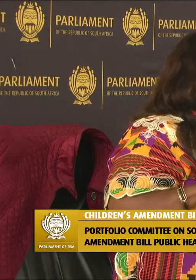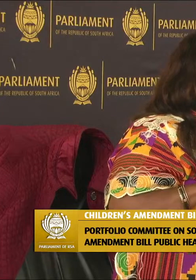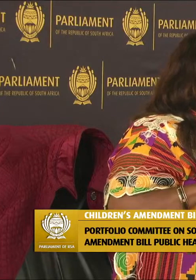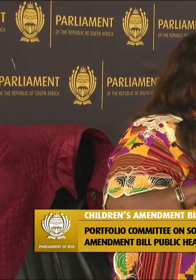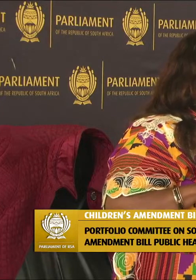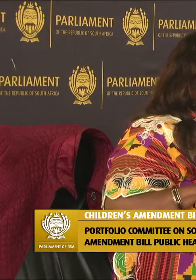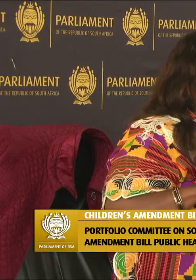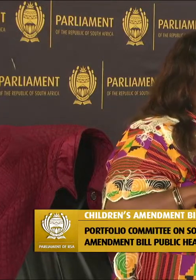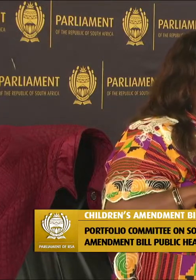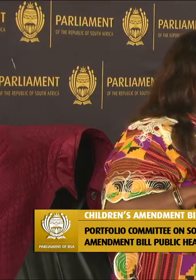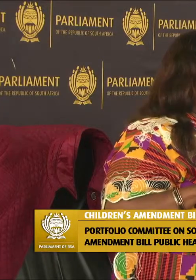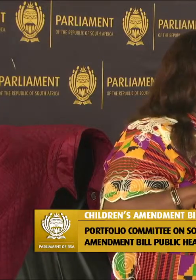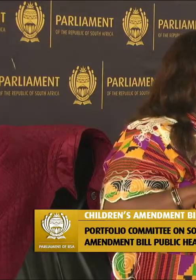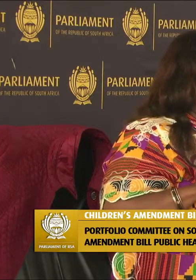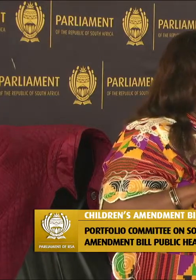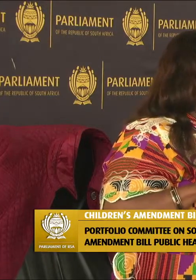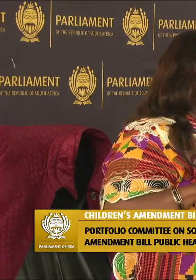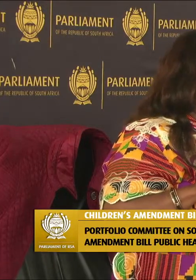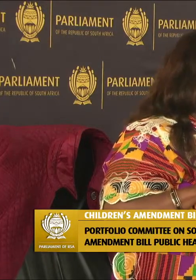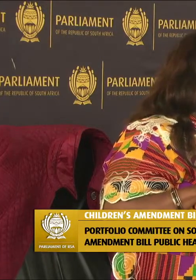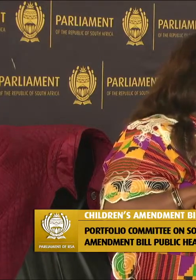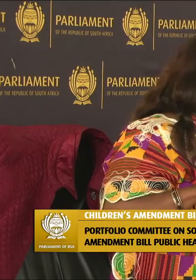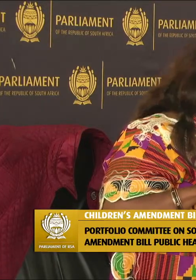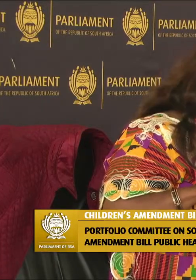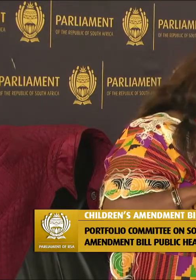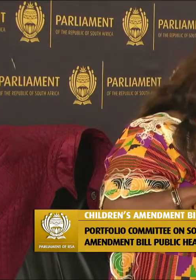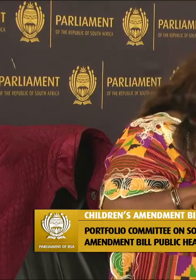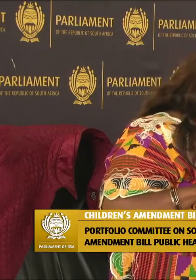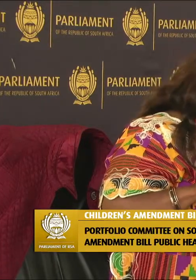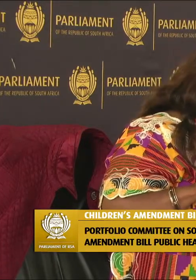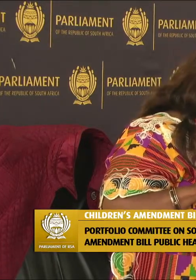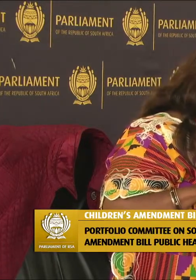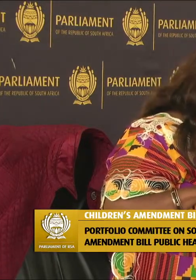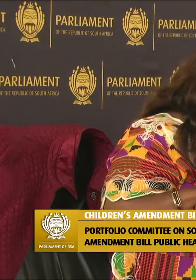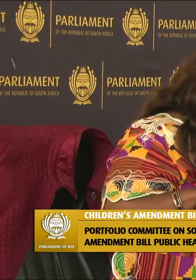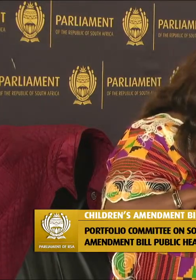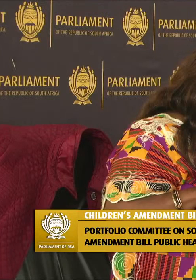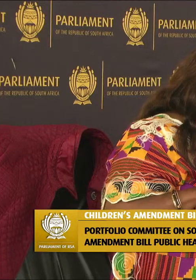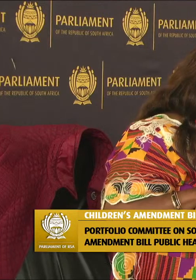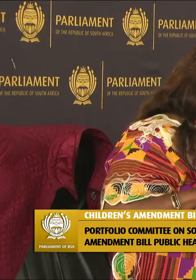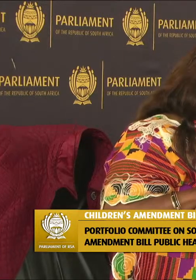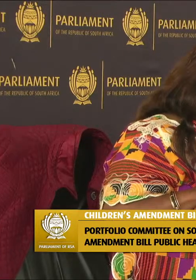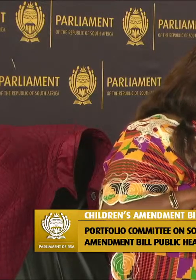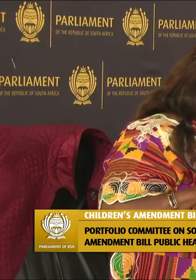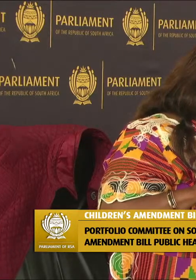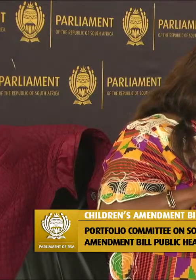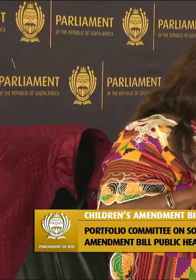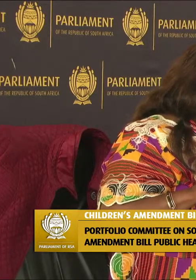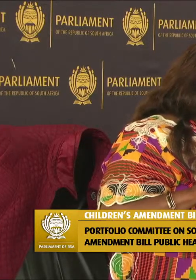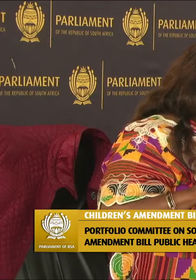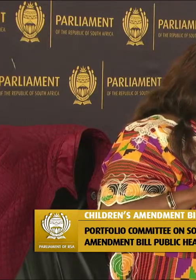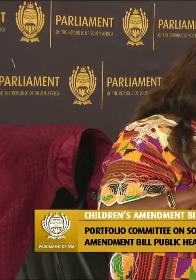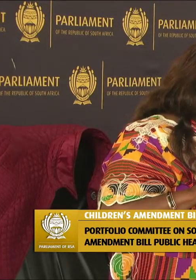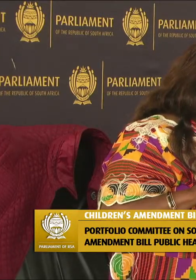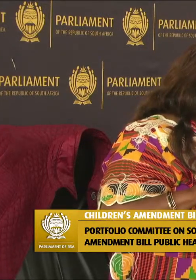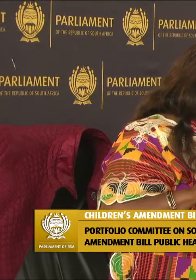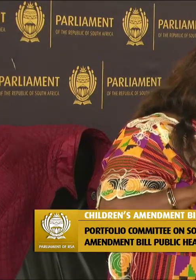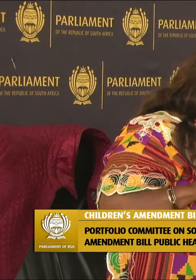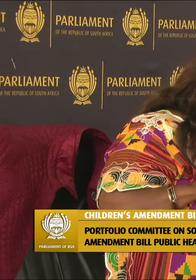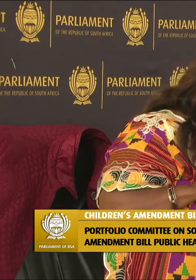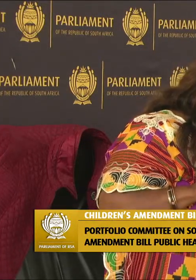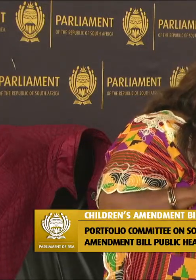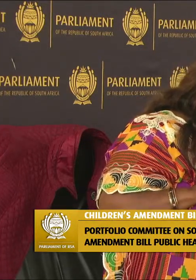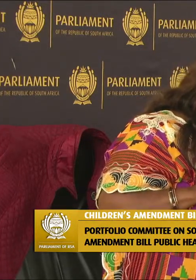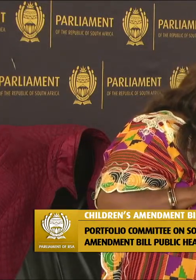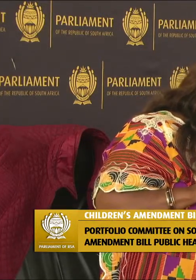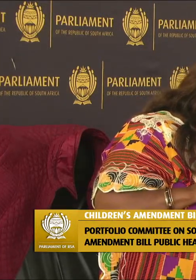bewazi bewuvuma uba umelba ibe ngumthetho. That's why as the members of the parliament, we go to the people so that